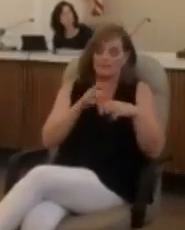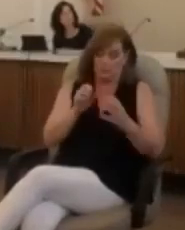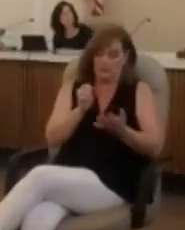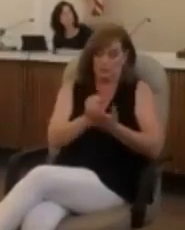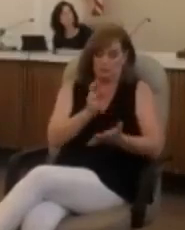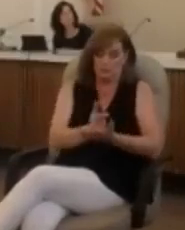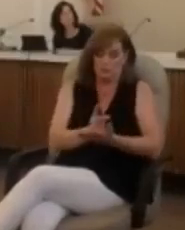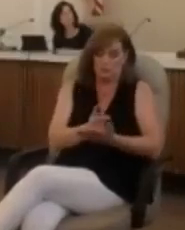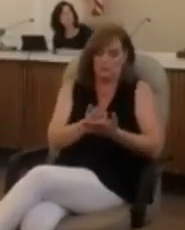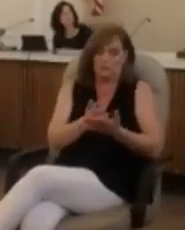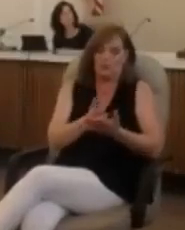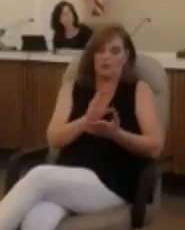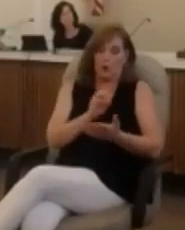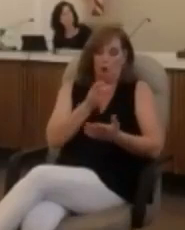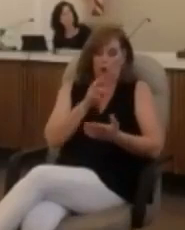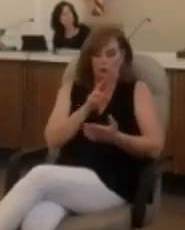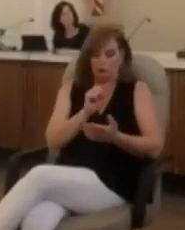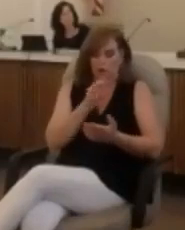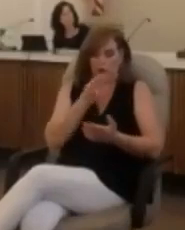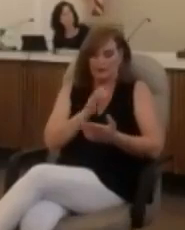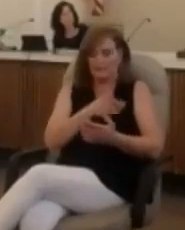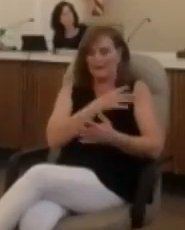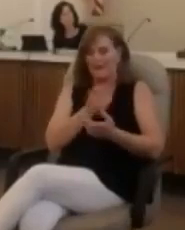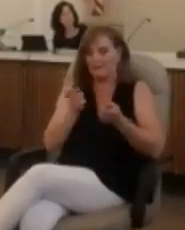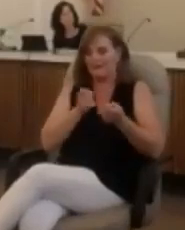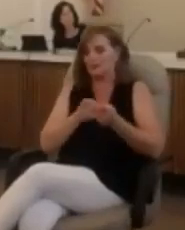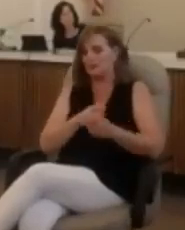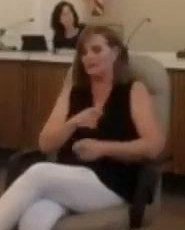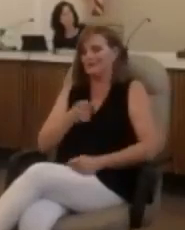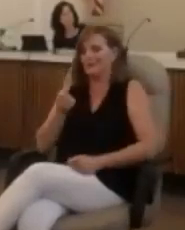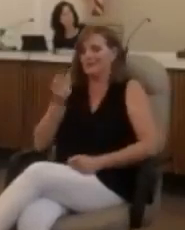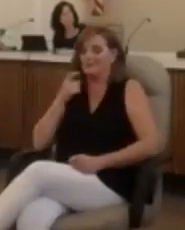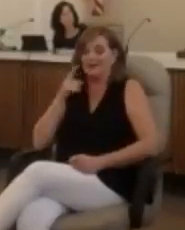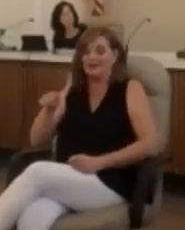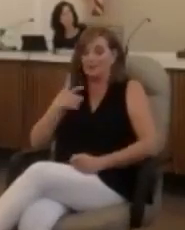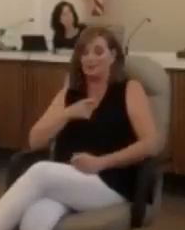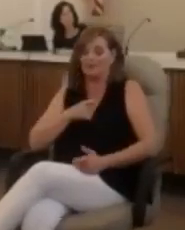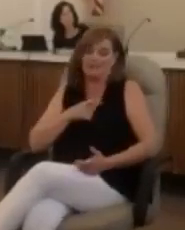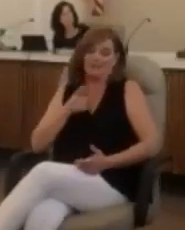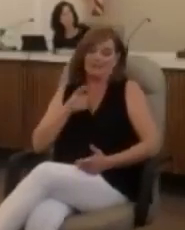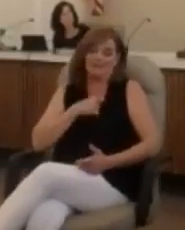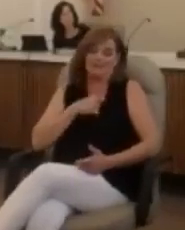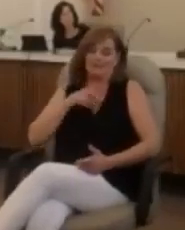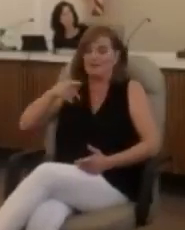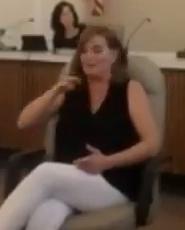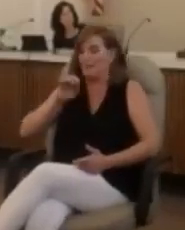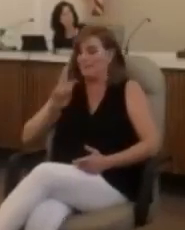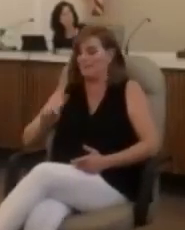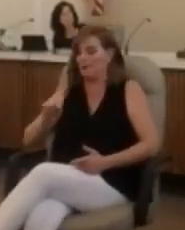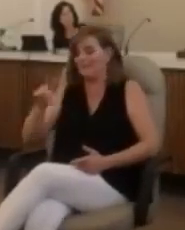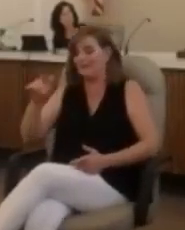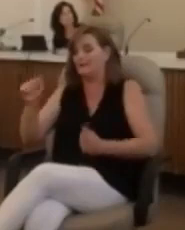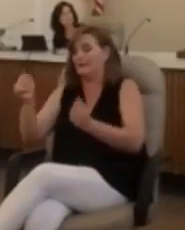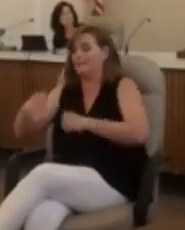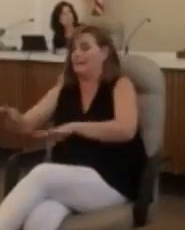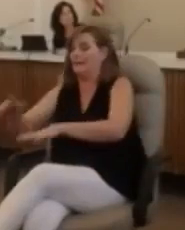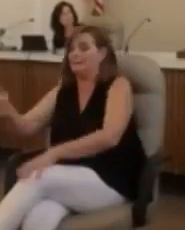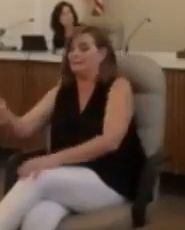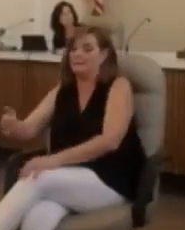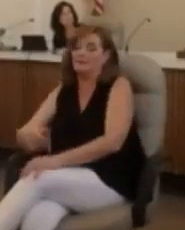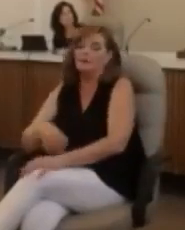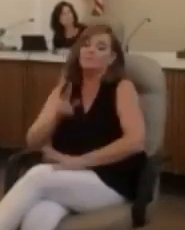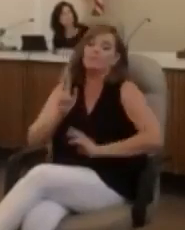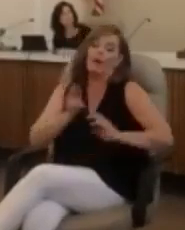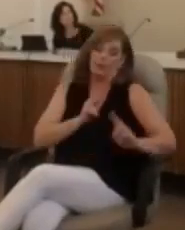and management. And again, the only real ownership and management that's up for question is the parkland. The other two, the people who own the